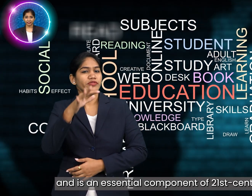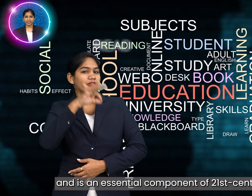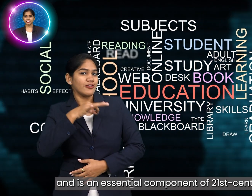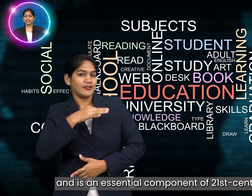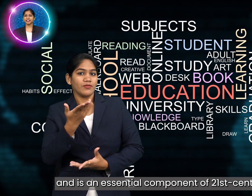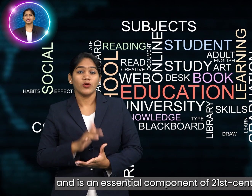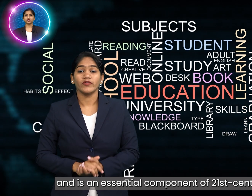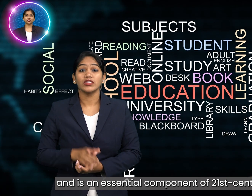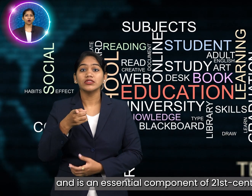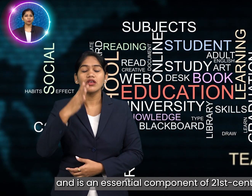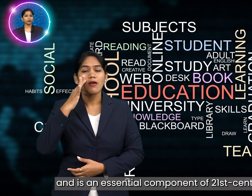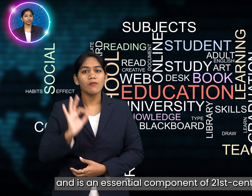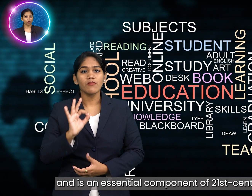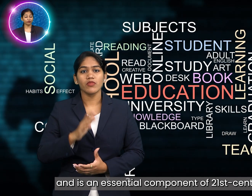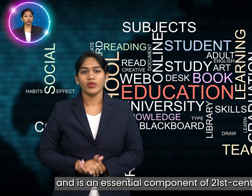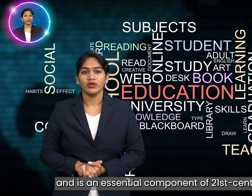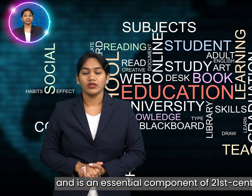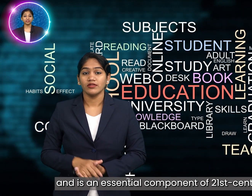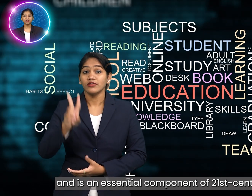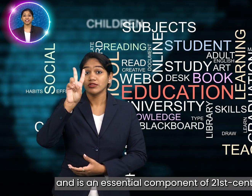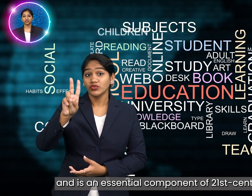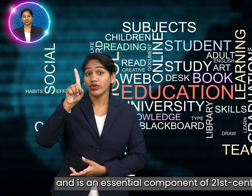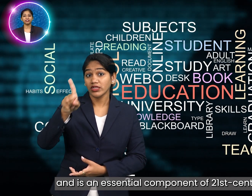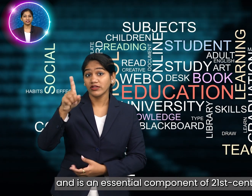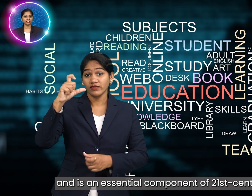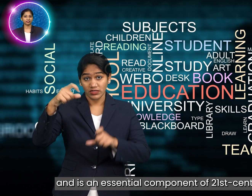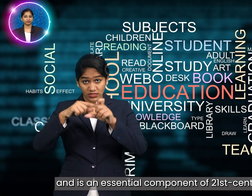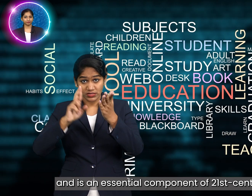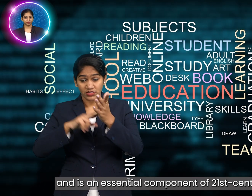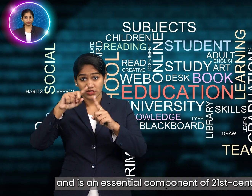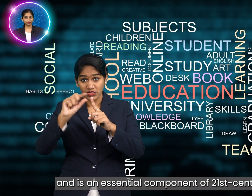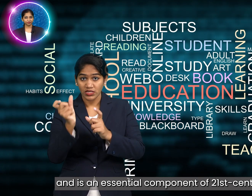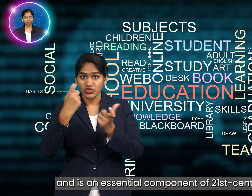and is an essential component of 21st century learning.